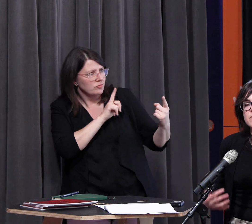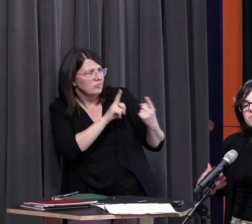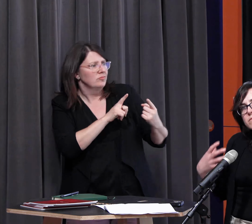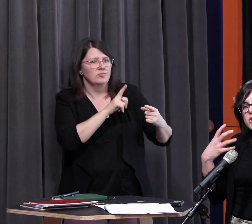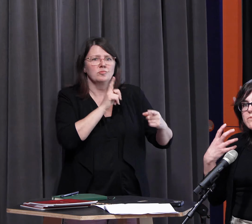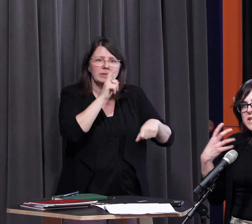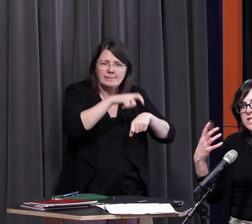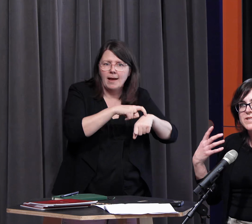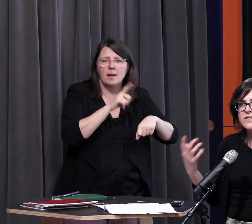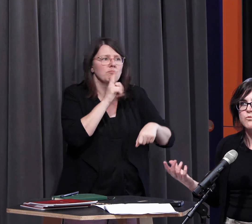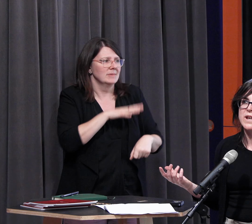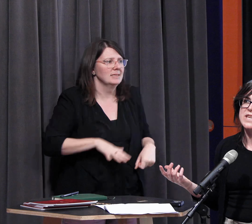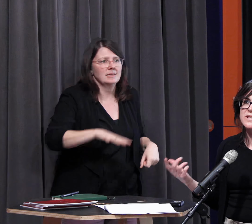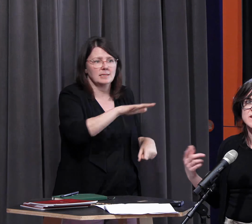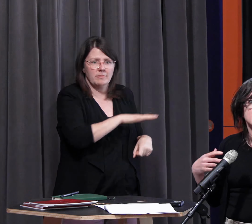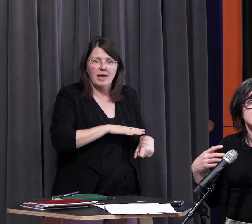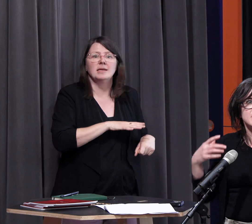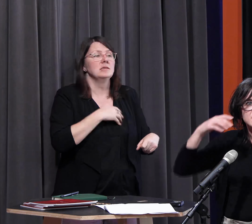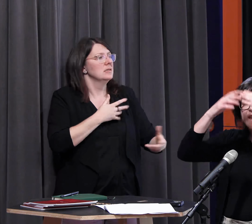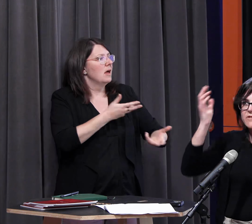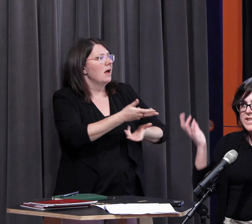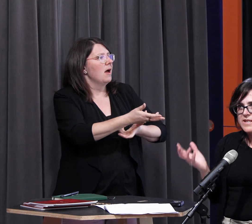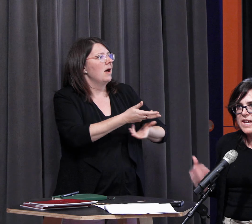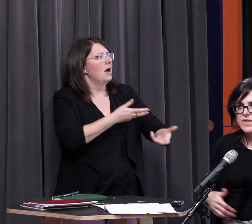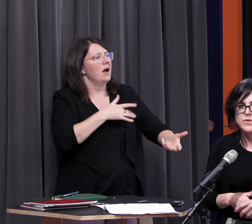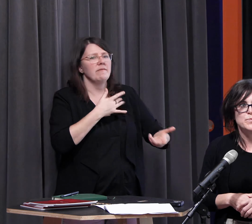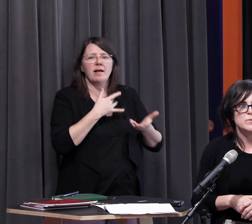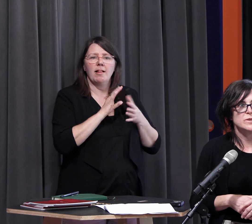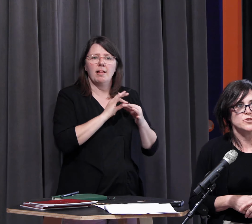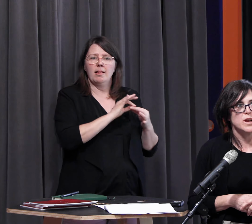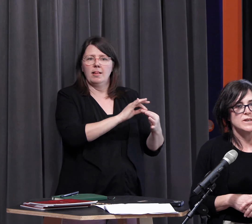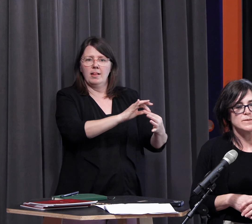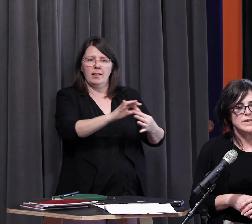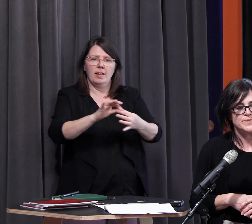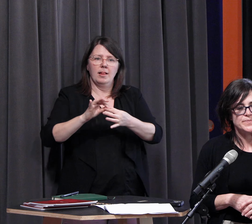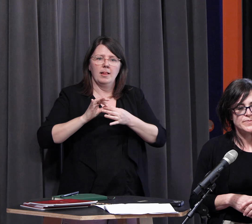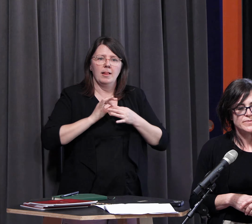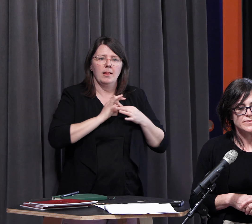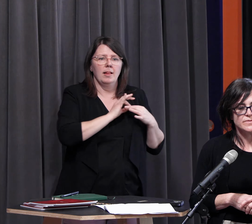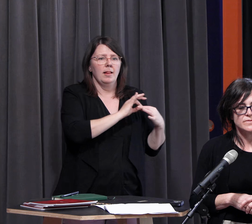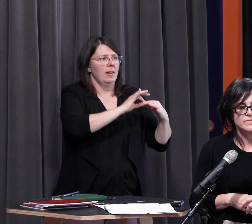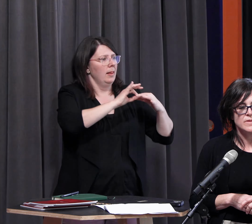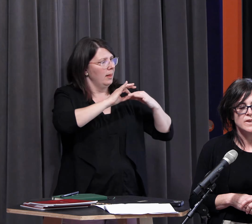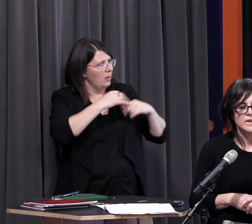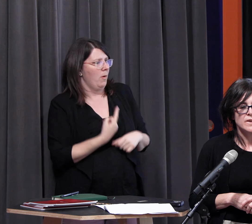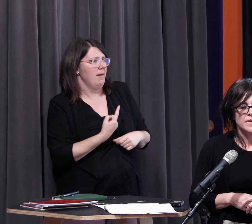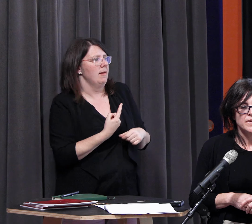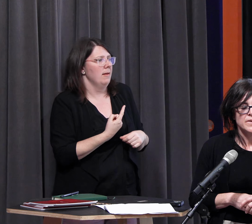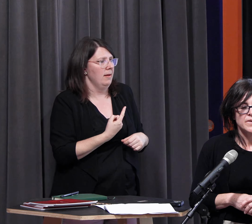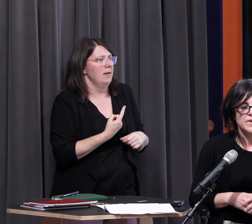this kind of accumulates into a sense of oneness, like a togetherness is how people have been describing it to me.